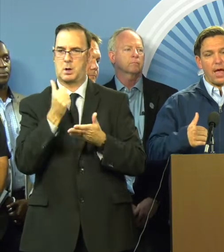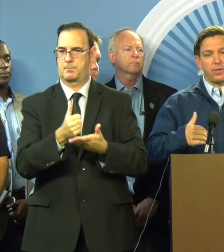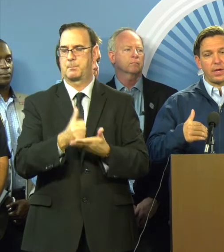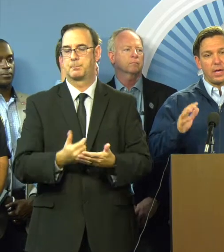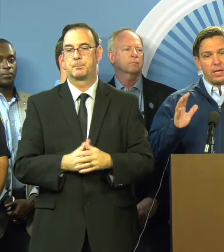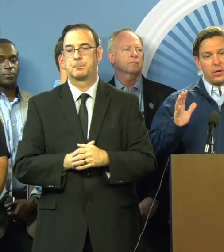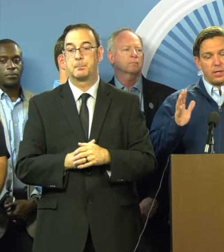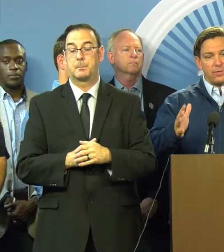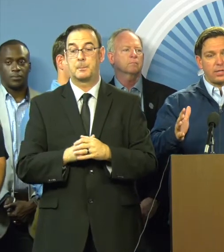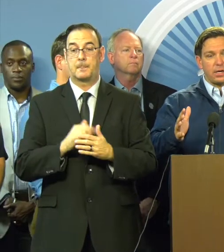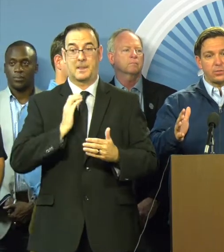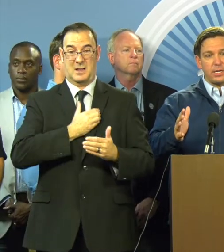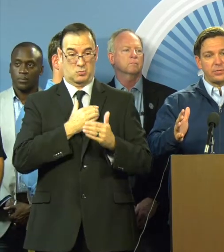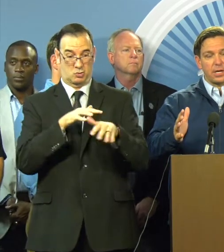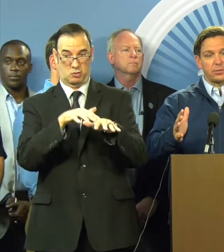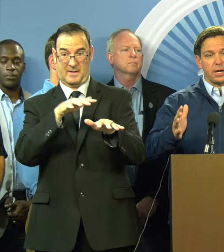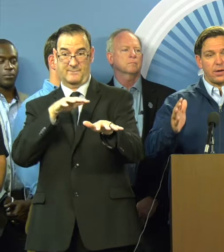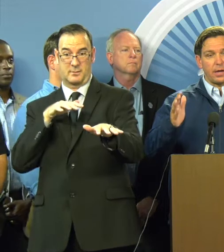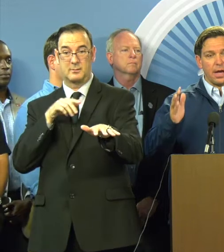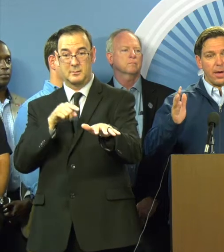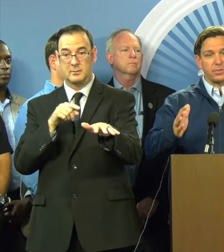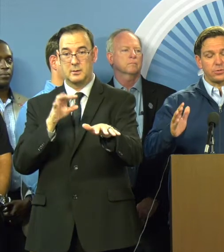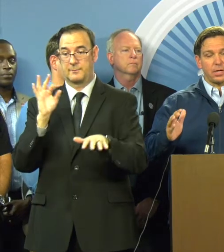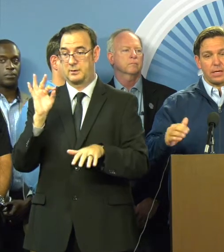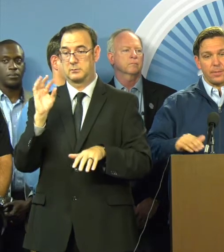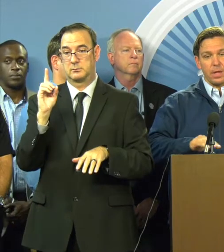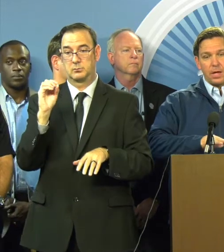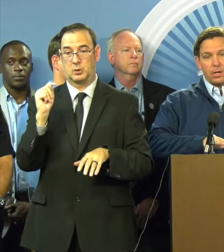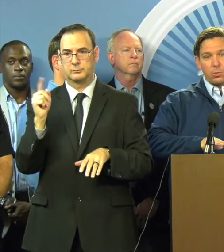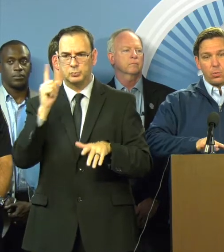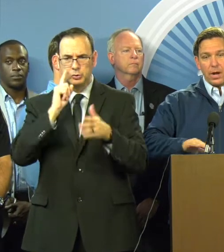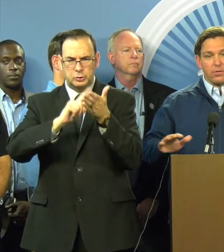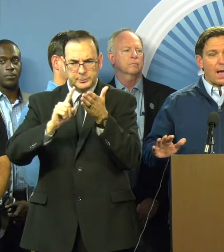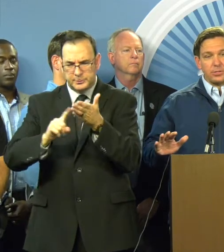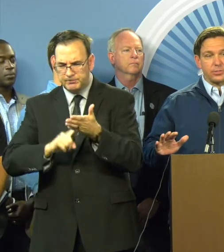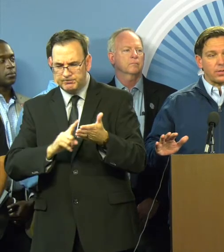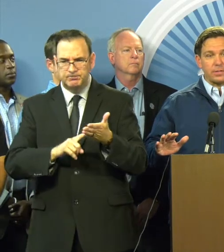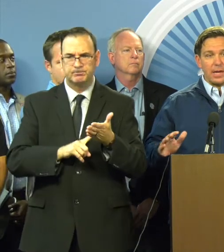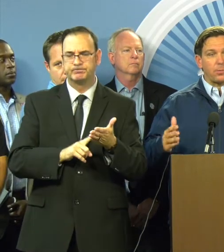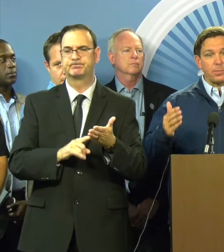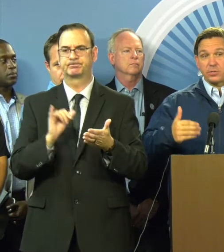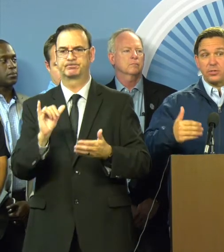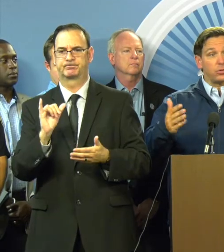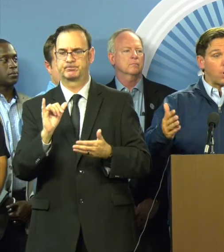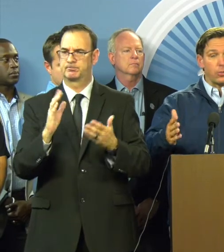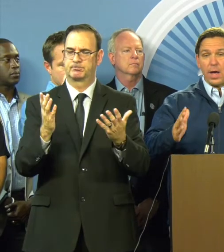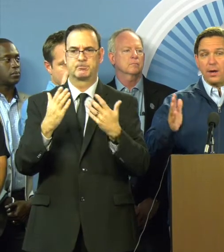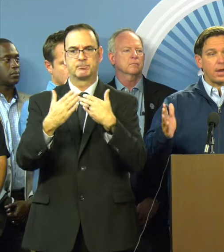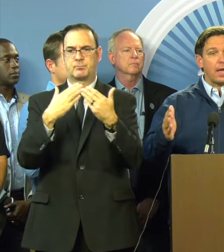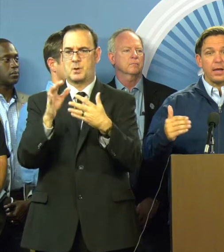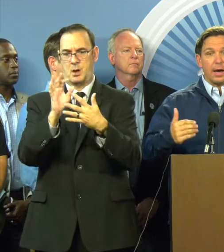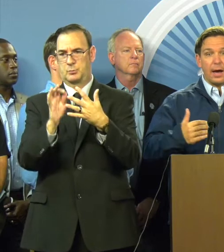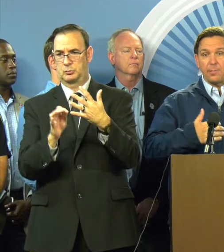our traffic, the FDOT secretary, I've instructed him, whatever options are on the table, people say do one